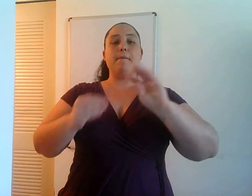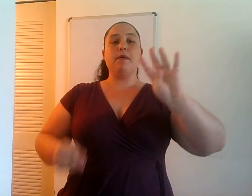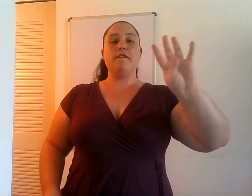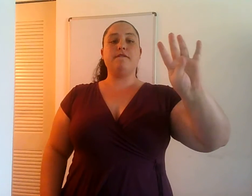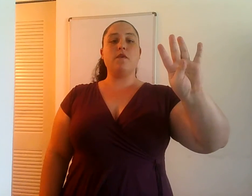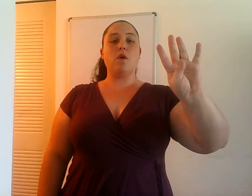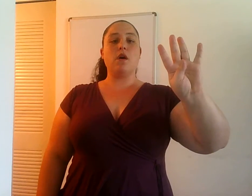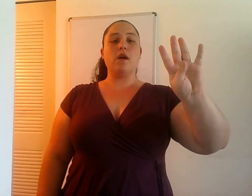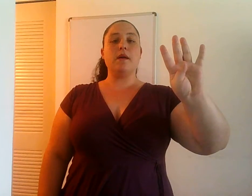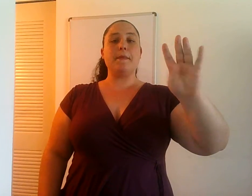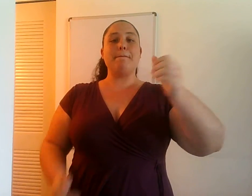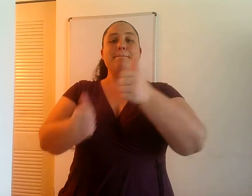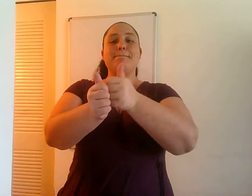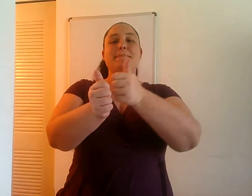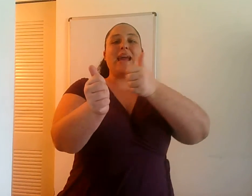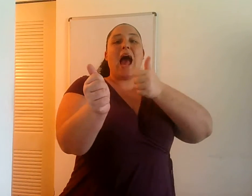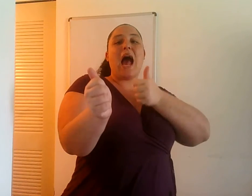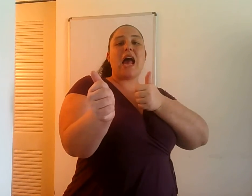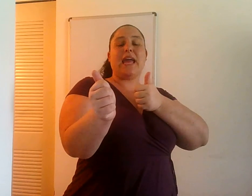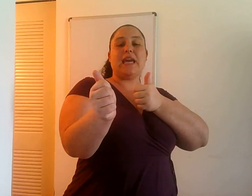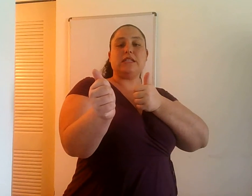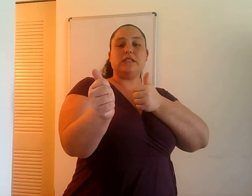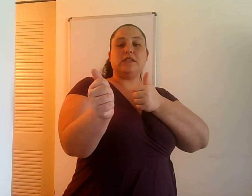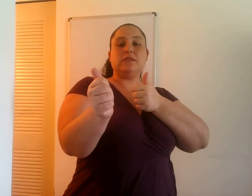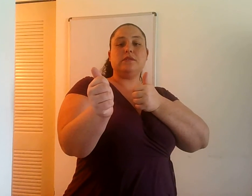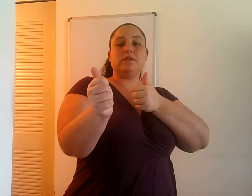Number four, behind.